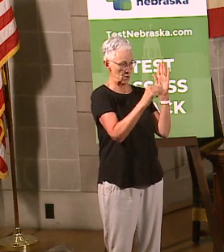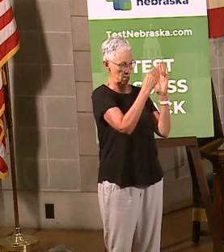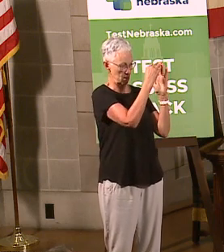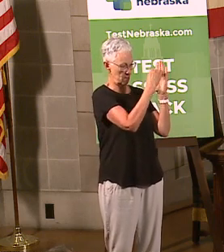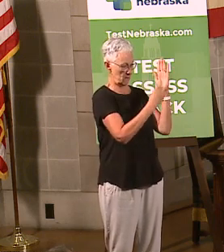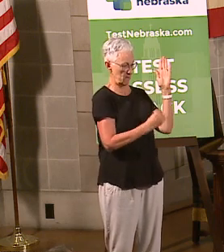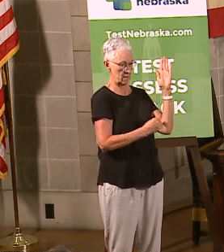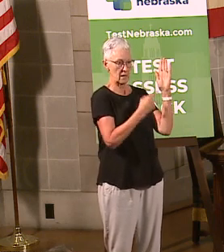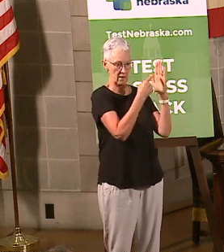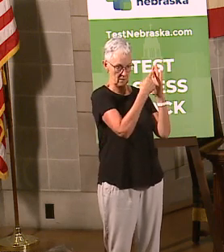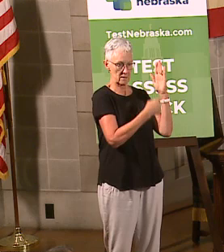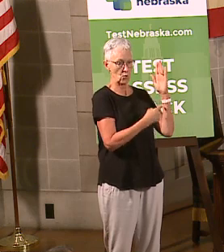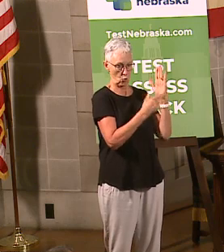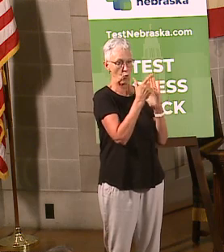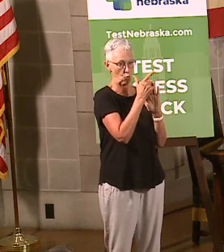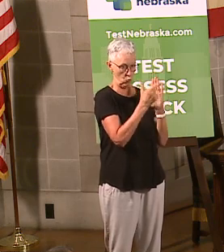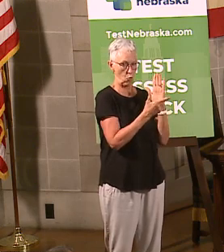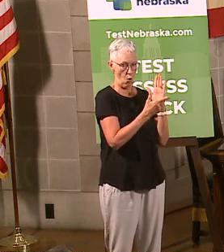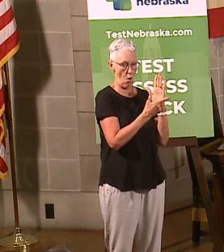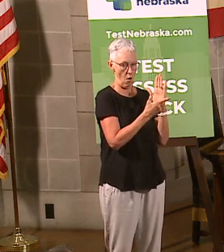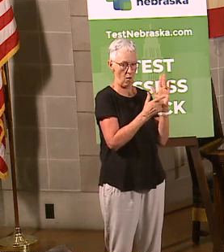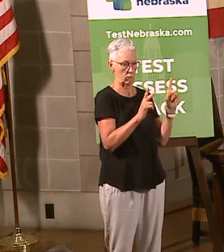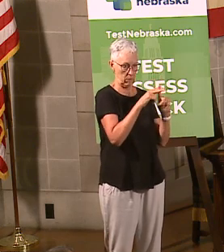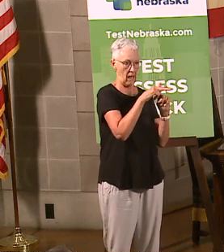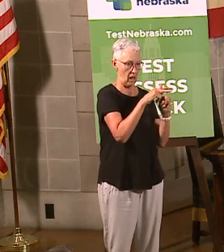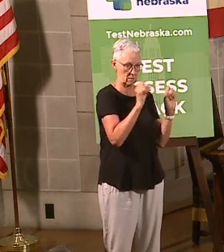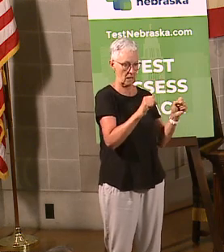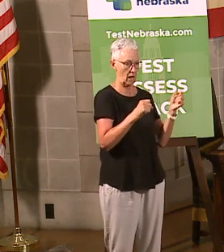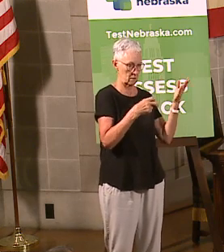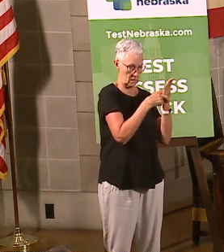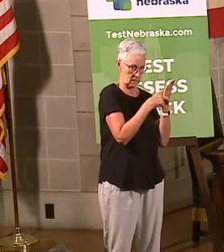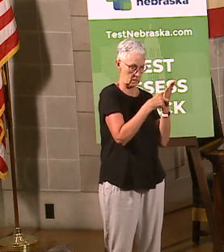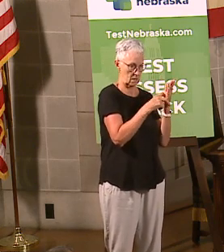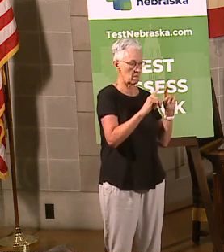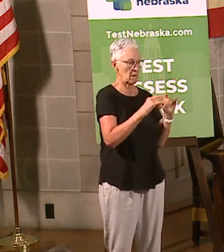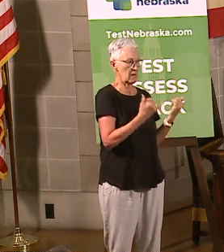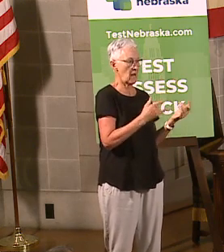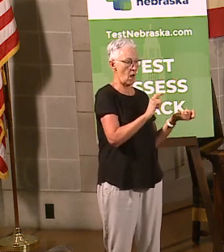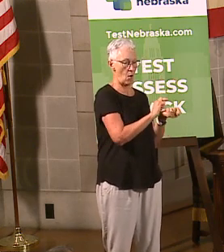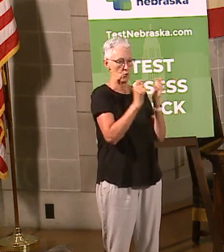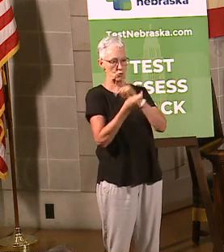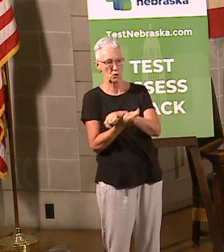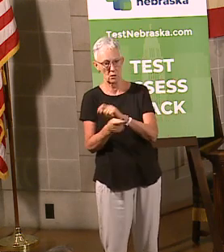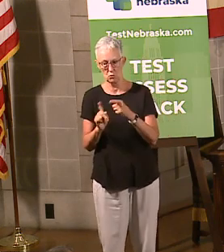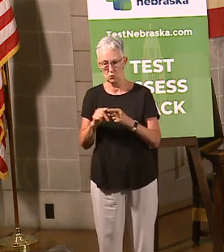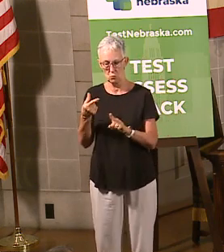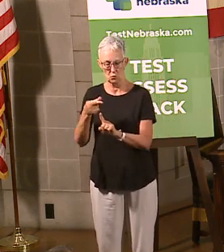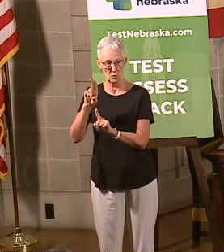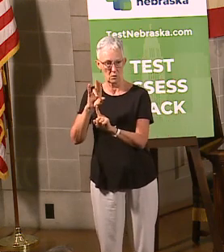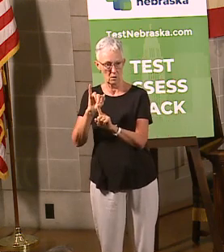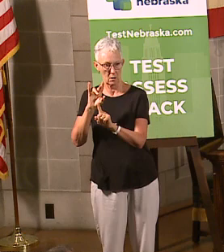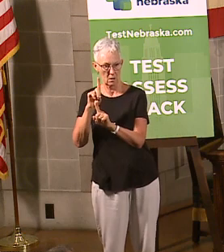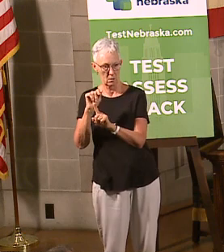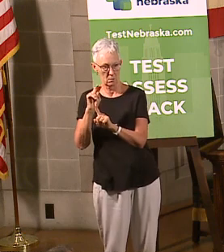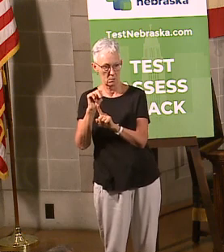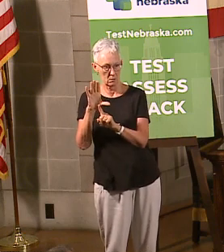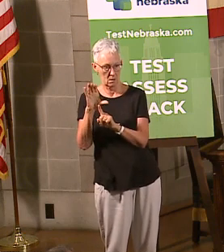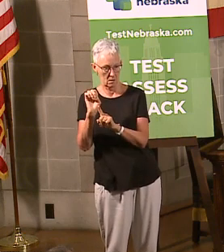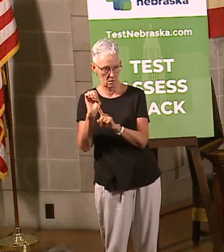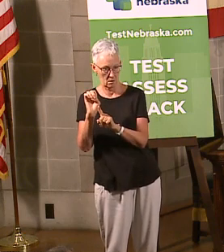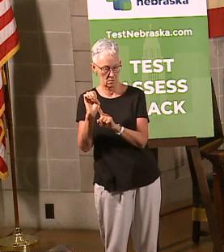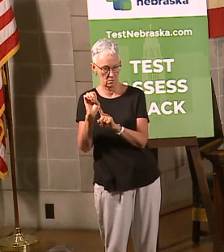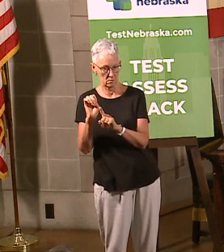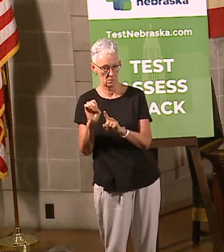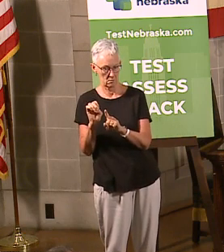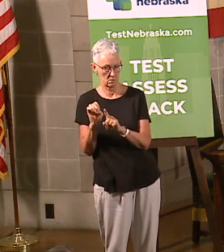putting it into the guidance as we loosen these restrictions. We still think it's a good idea. We're just not making it a misdemeanor violation. So I gotta ask the football question. Football